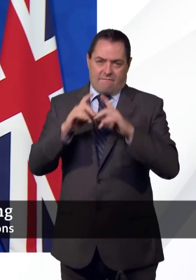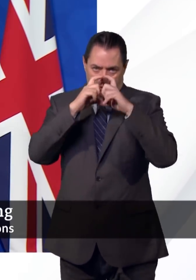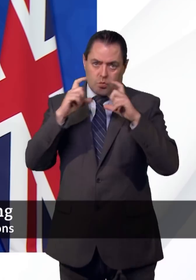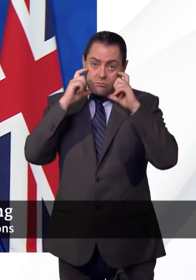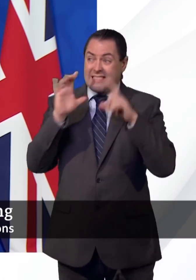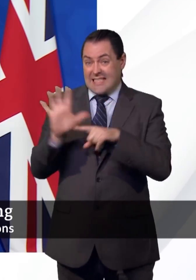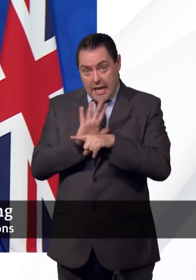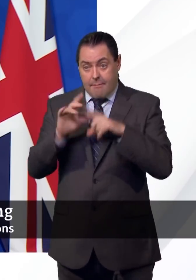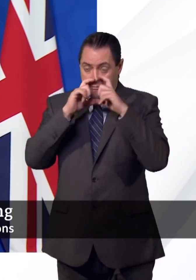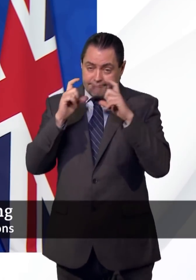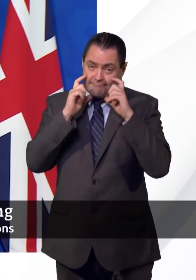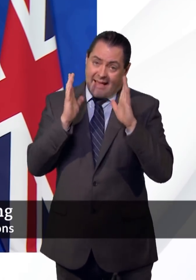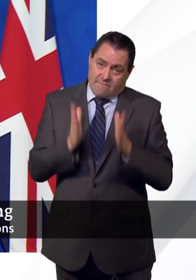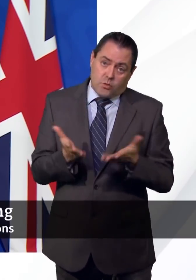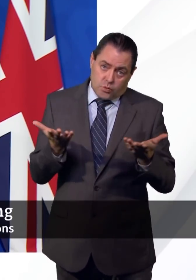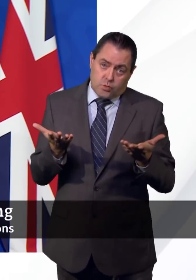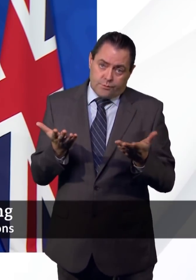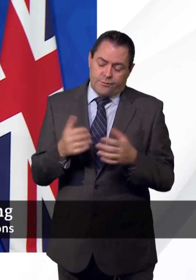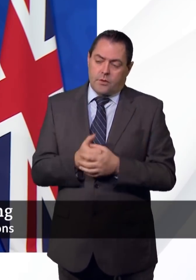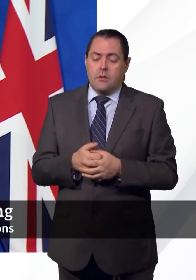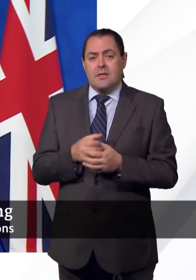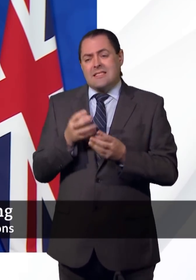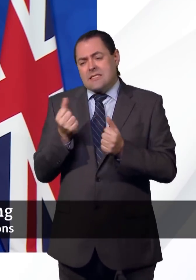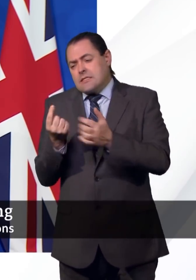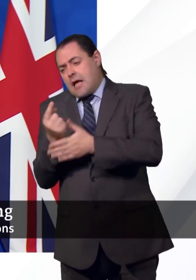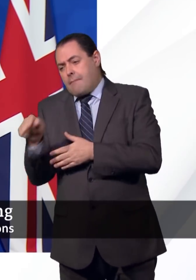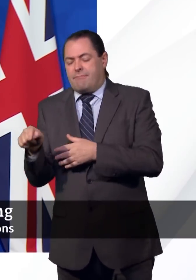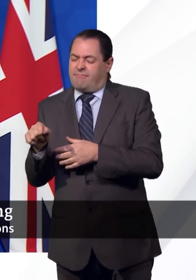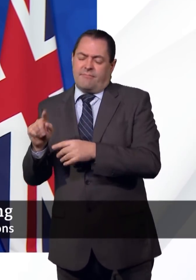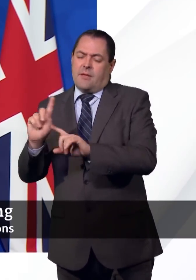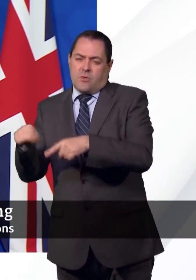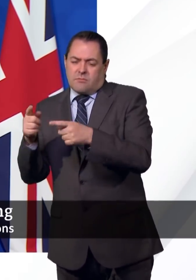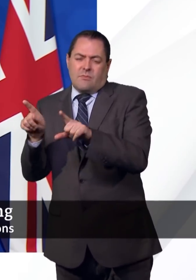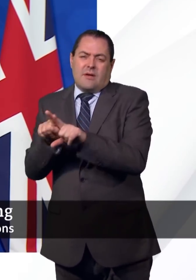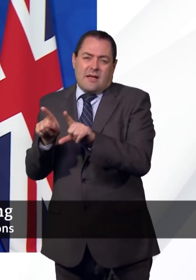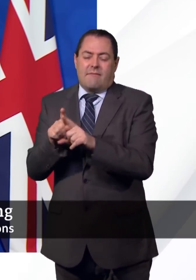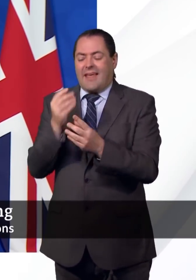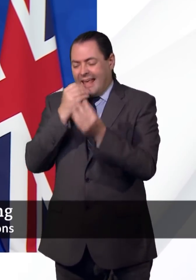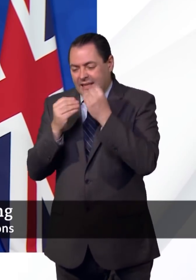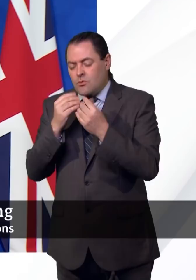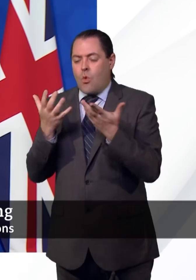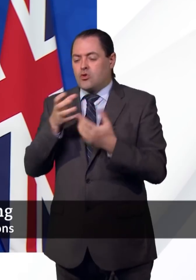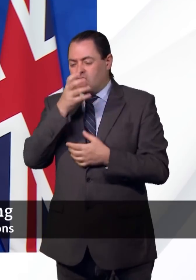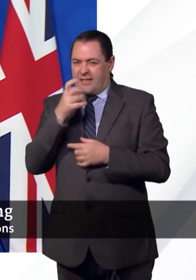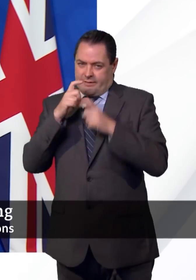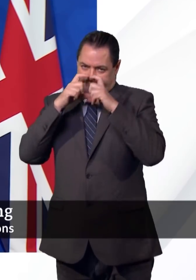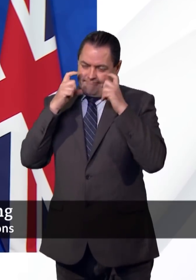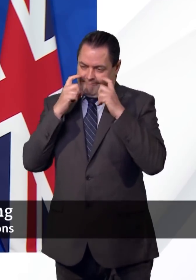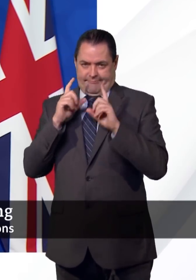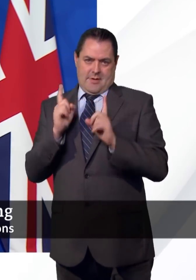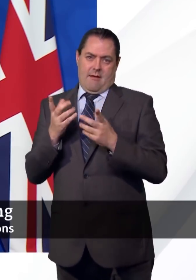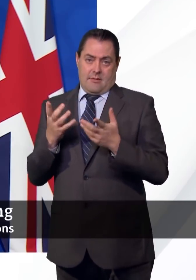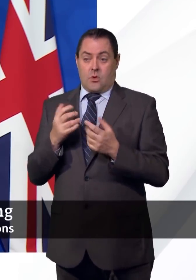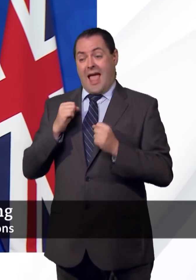cinemas. There will be, of course, exceptions where it's not practical, such as when eating, drinking, exercising,